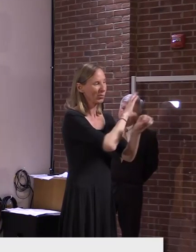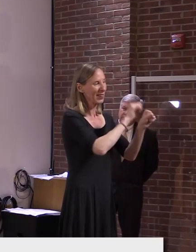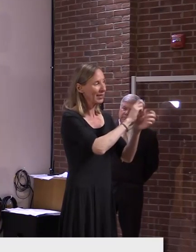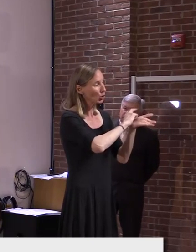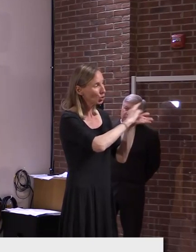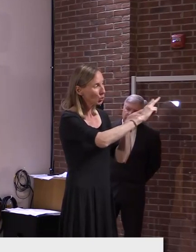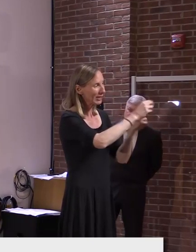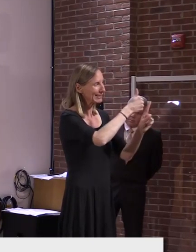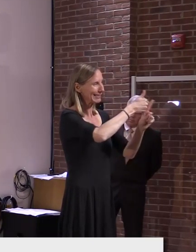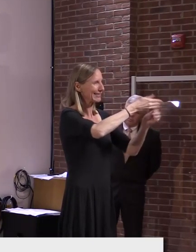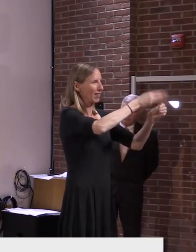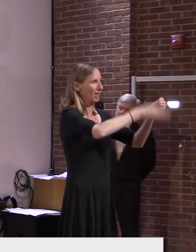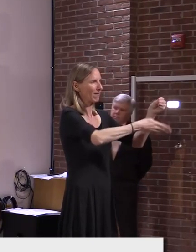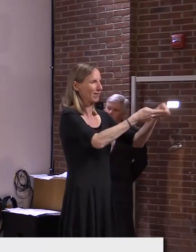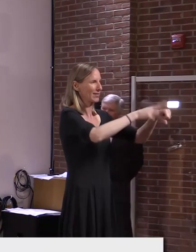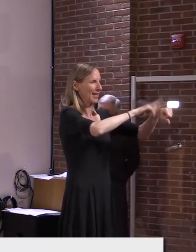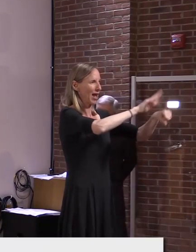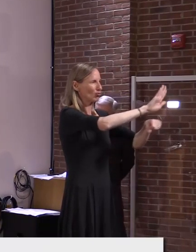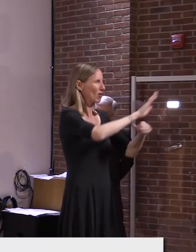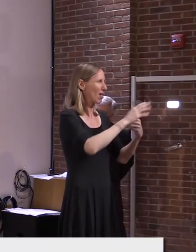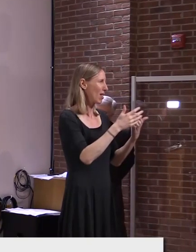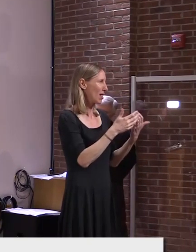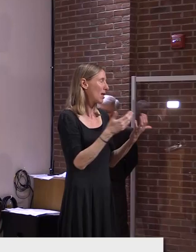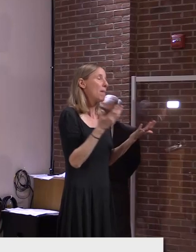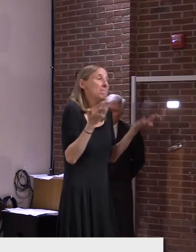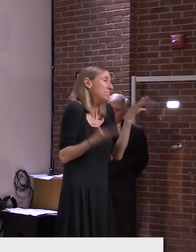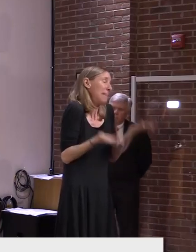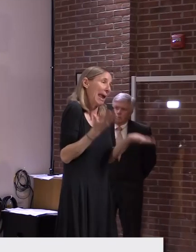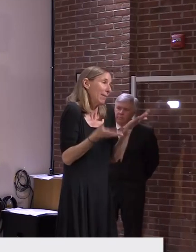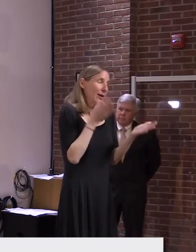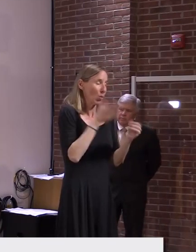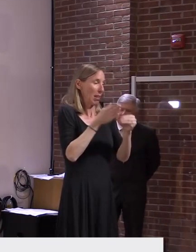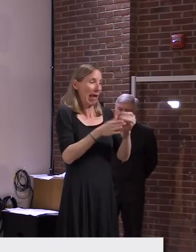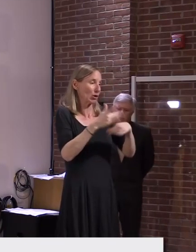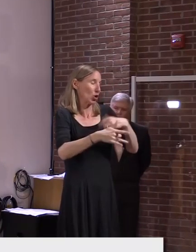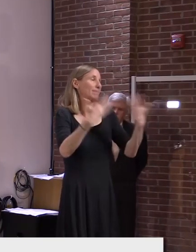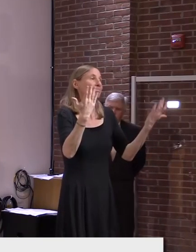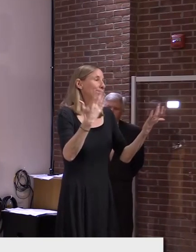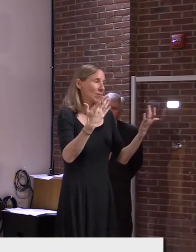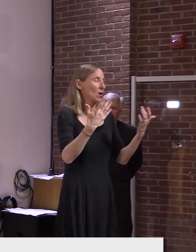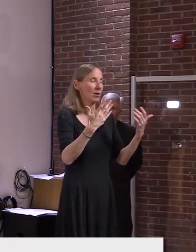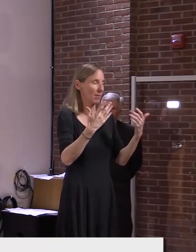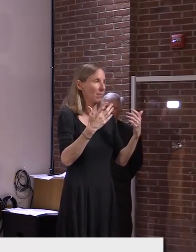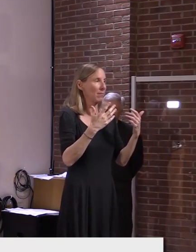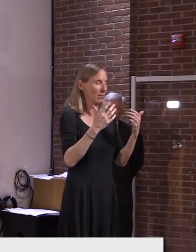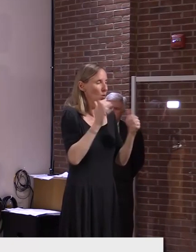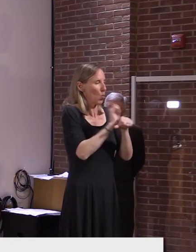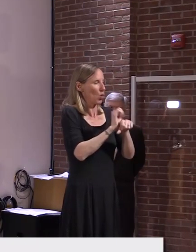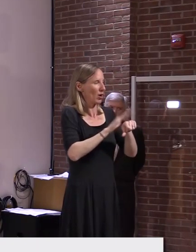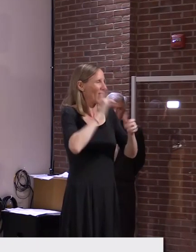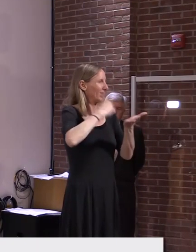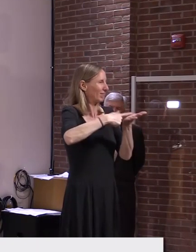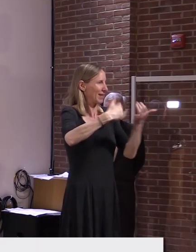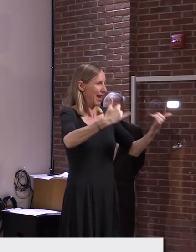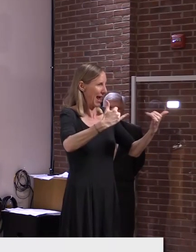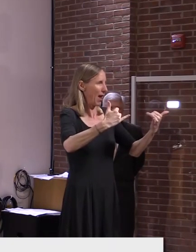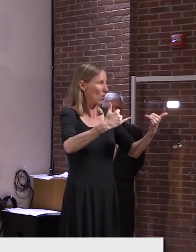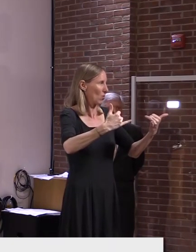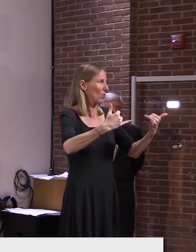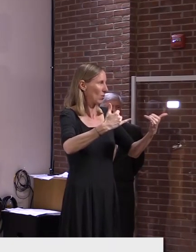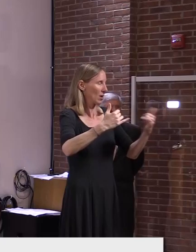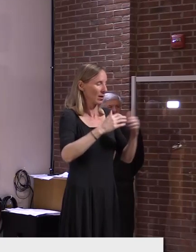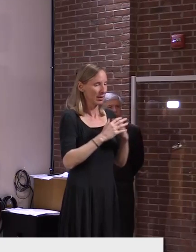let's say, a couple of weeks of that. We're just, and it could be then, we're just making sure We're working on that. We'll be starting to work on